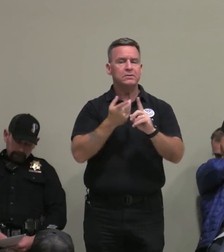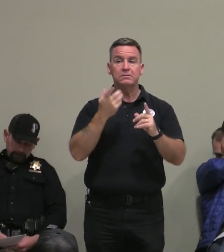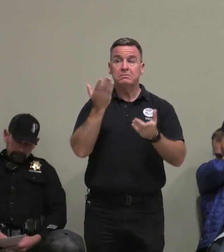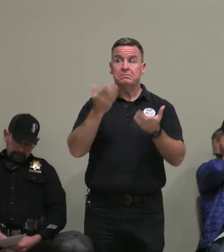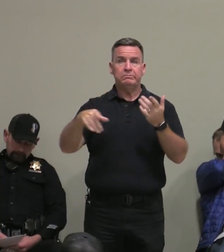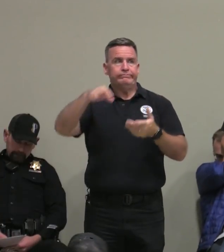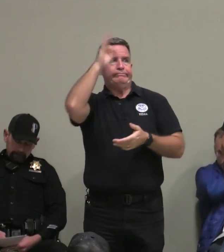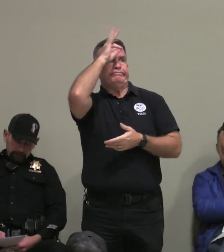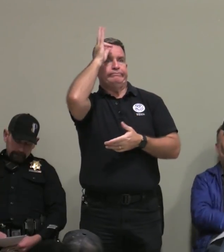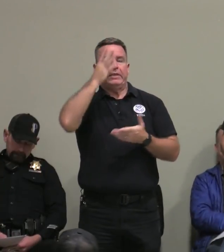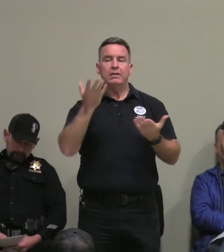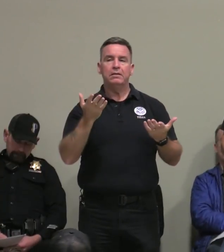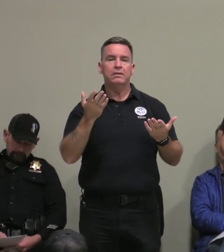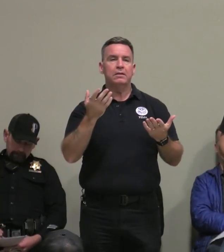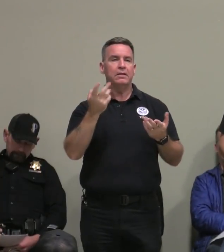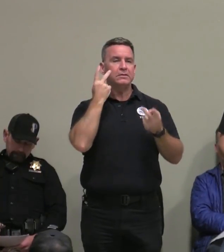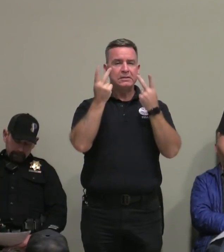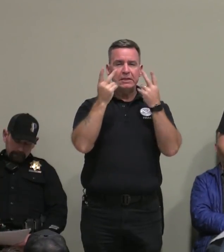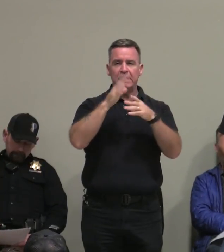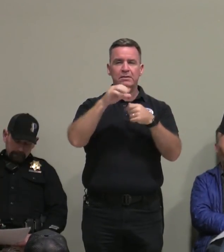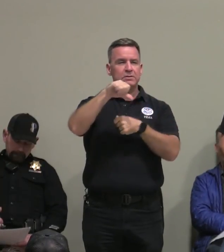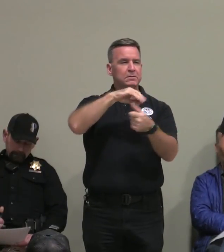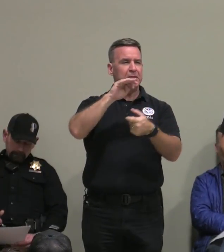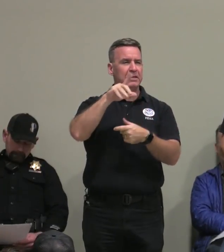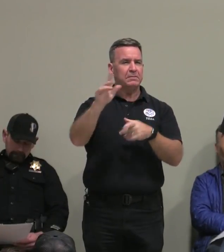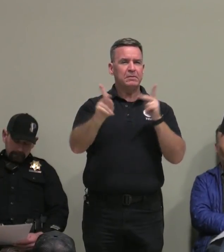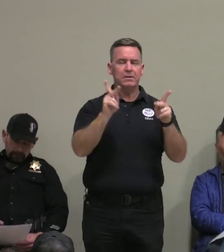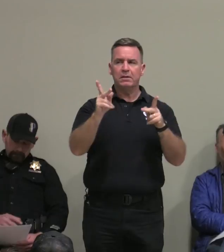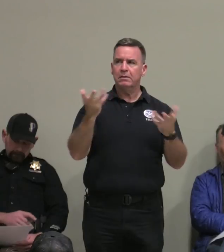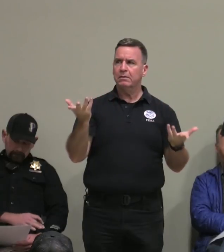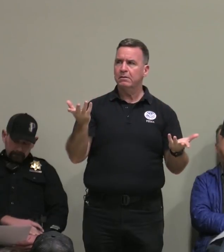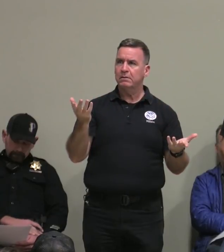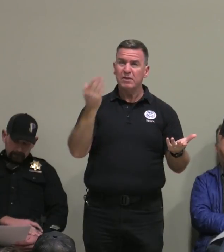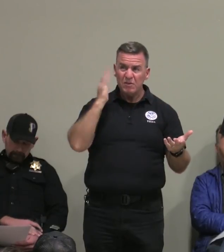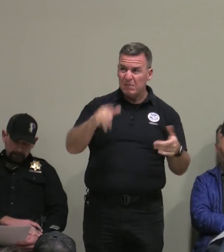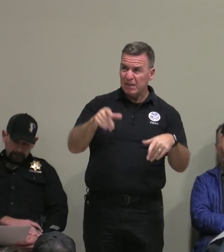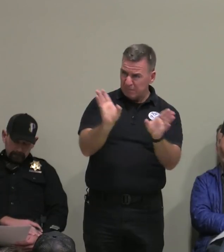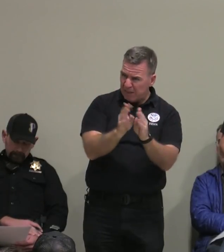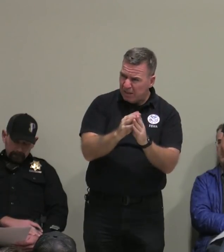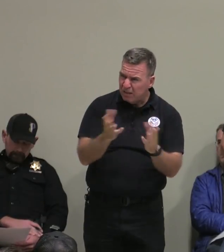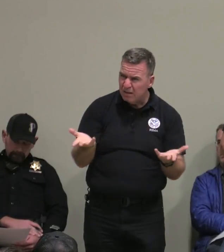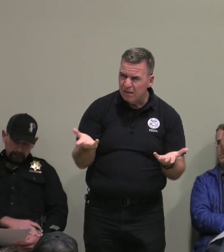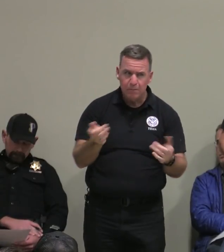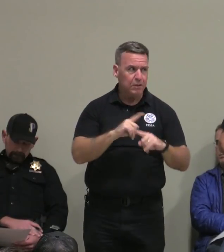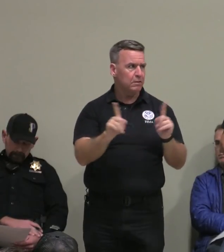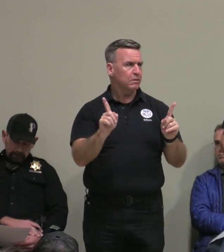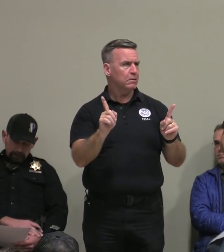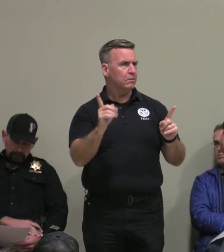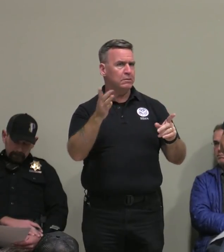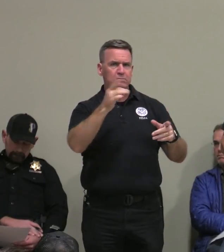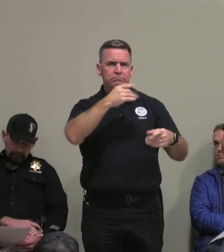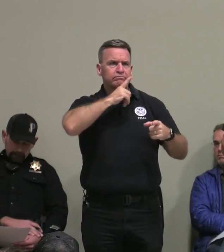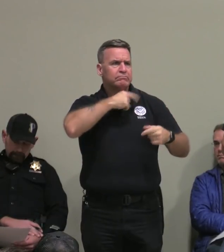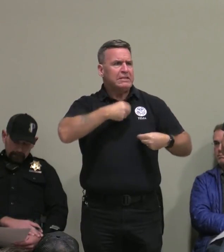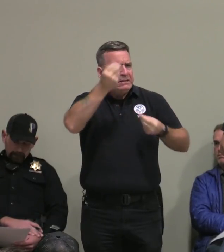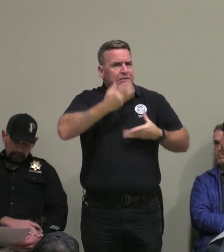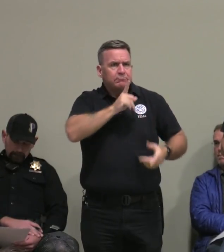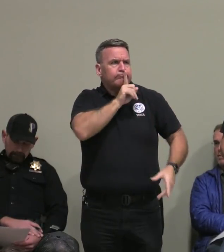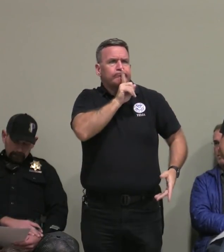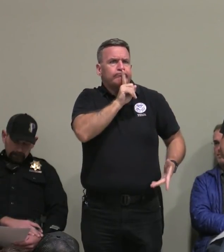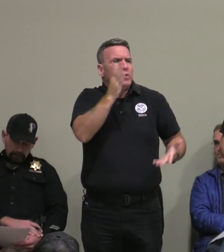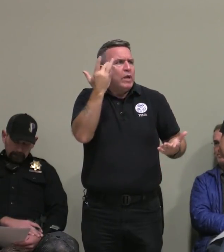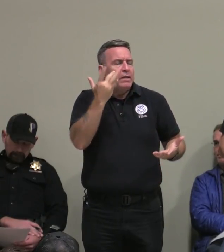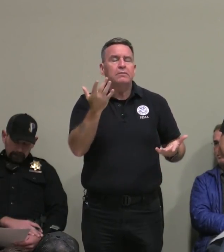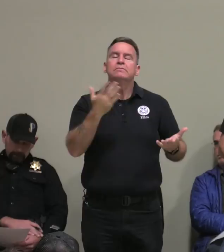they might not know. And I was seeing on social media that people are like going, you knew about this meeting, but why didn't you tell me? So please